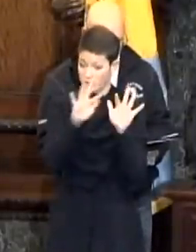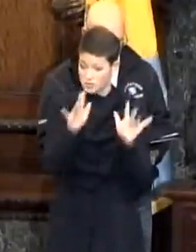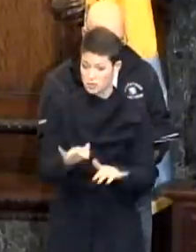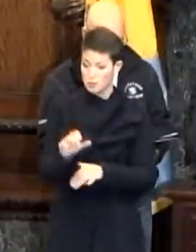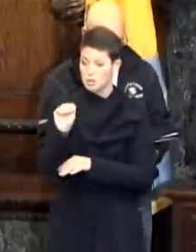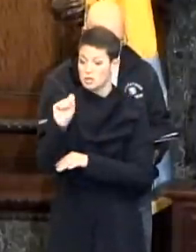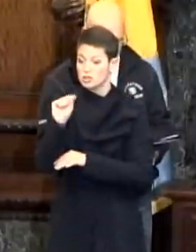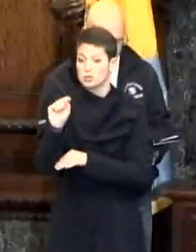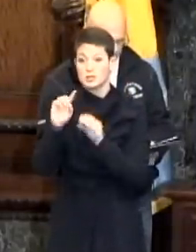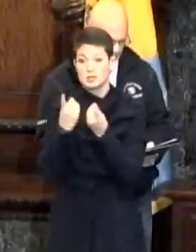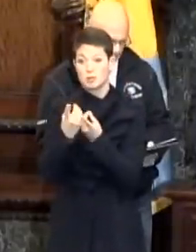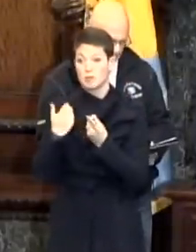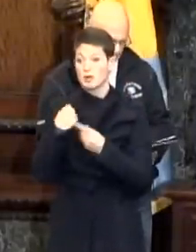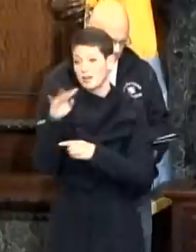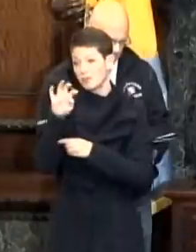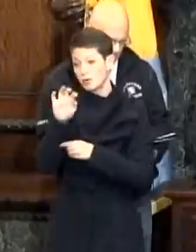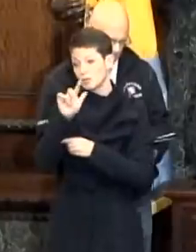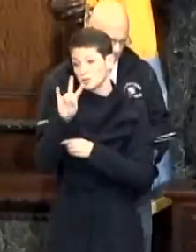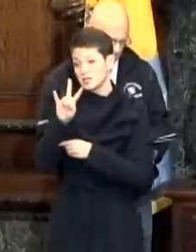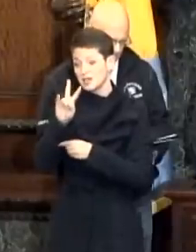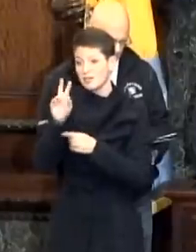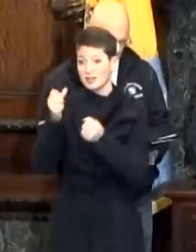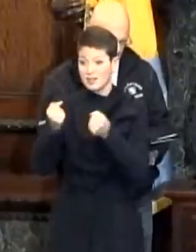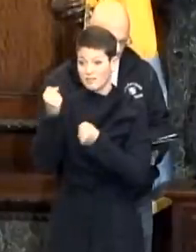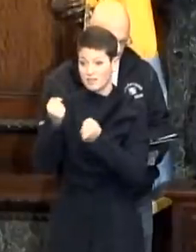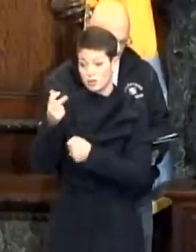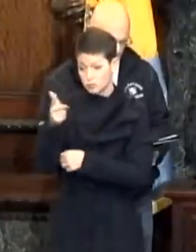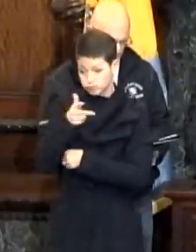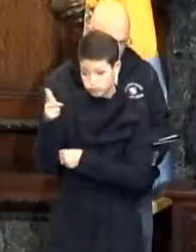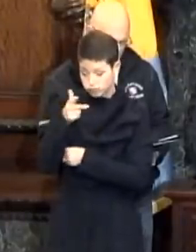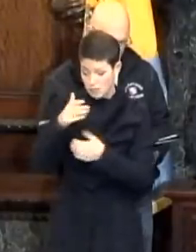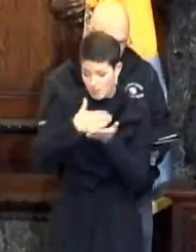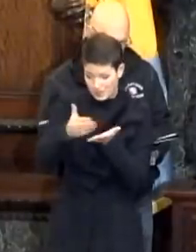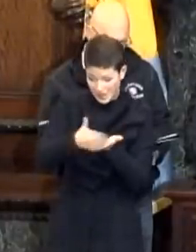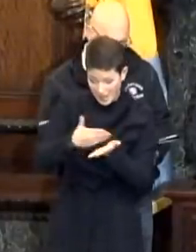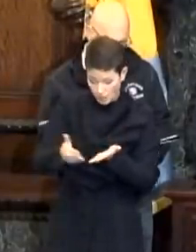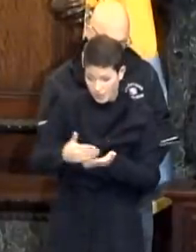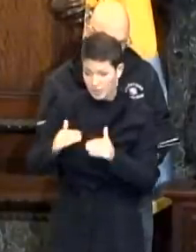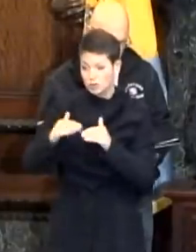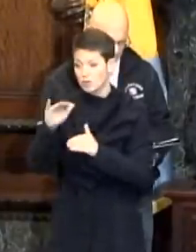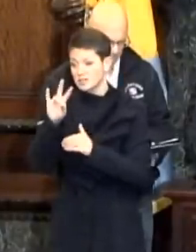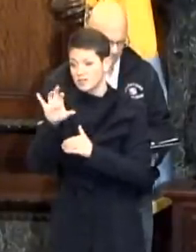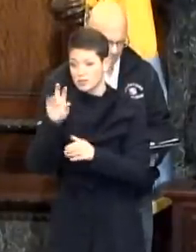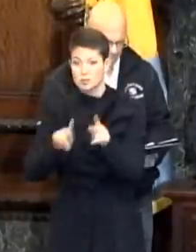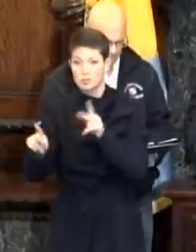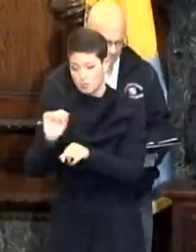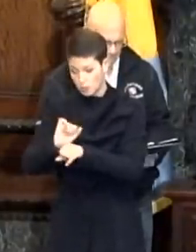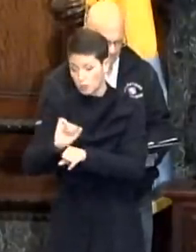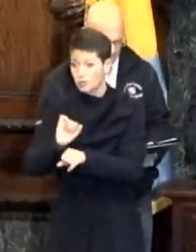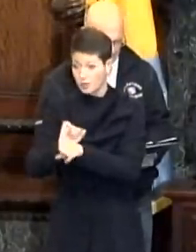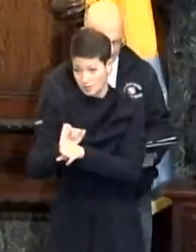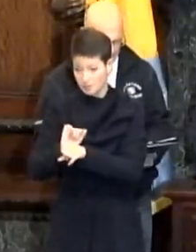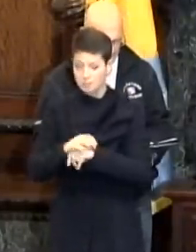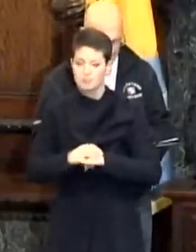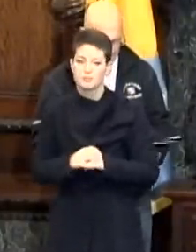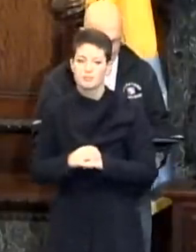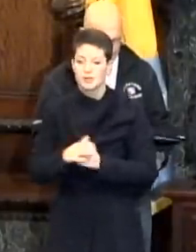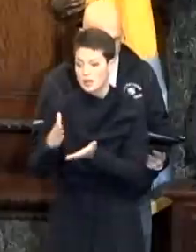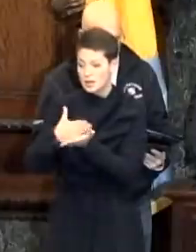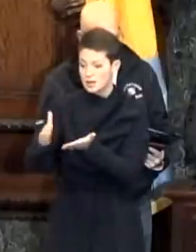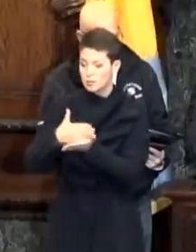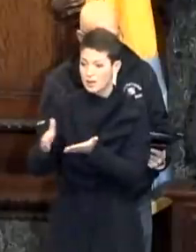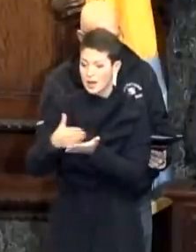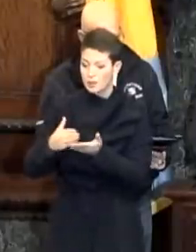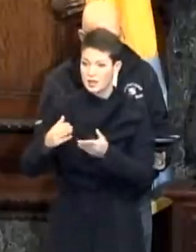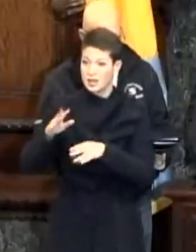had 427 vehicles plowing out in our streets and more than 700 employees working. Plowing and